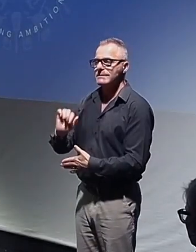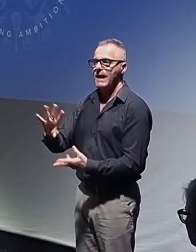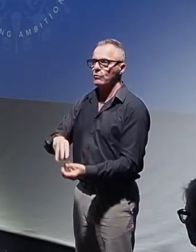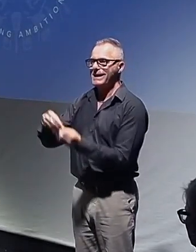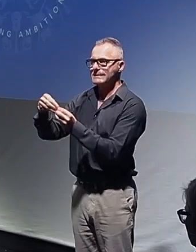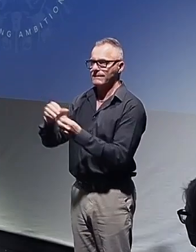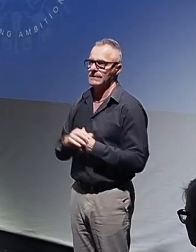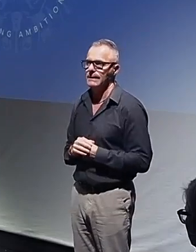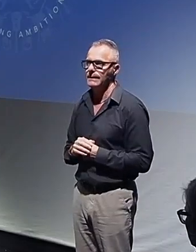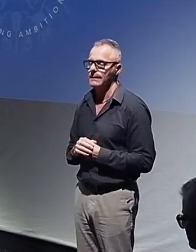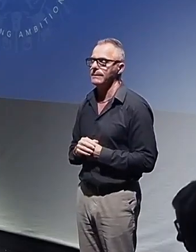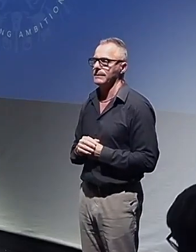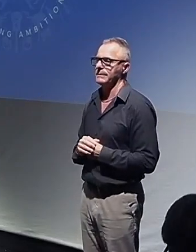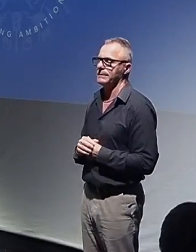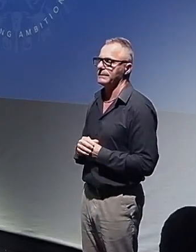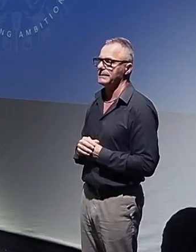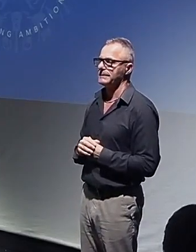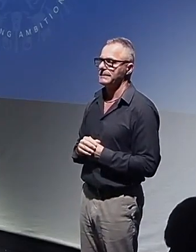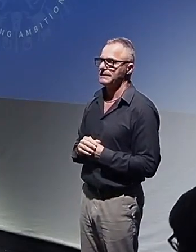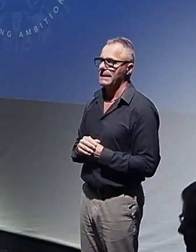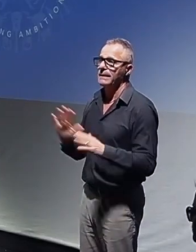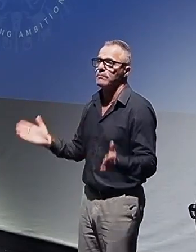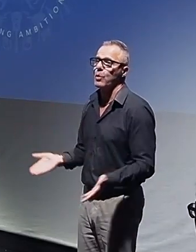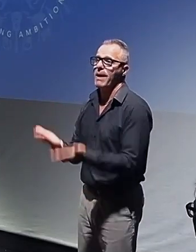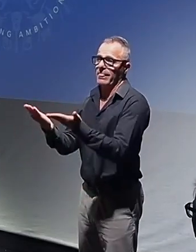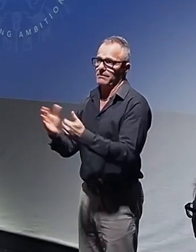creativity and propel them.